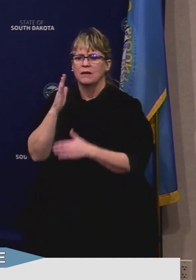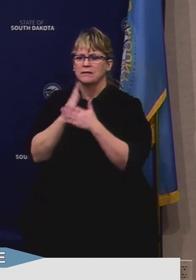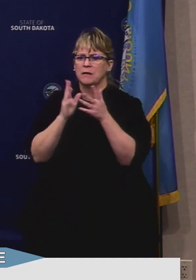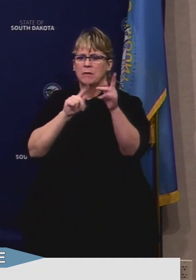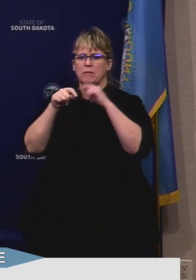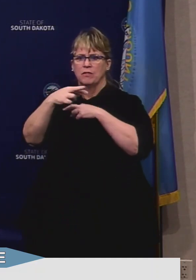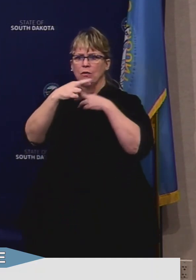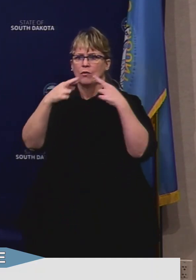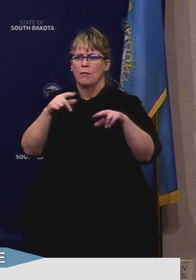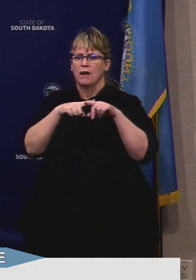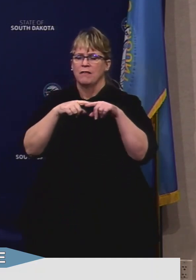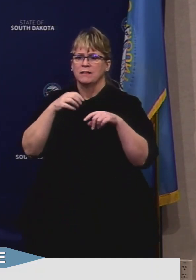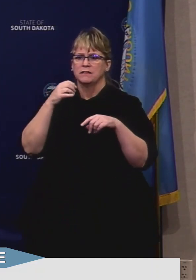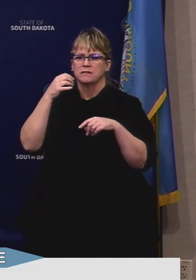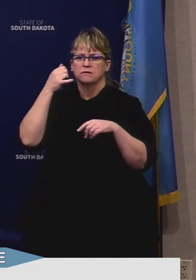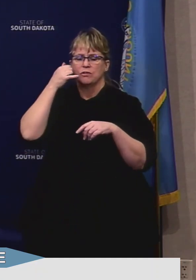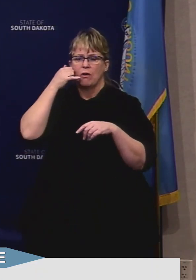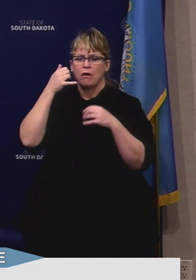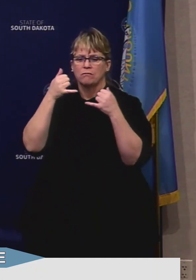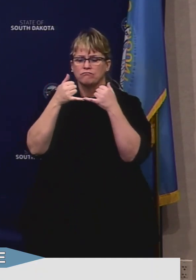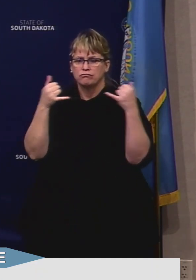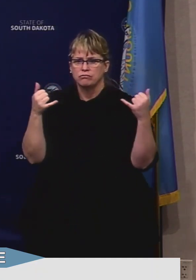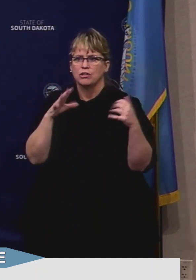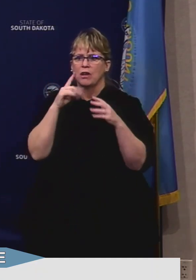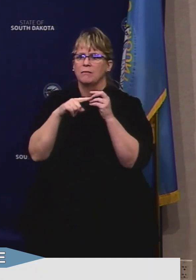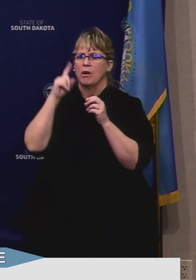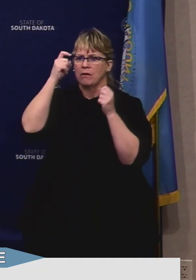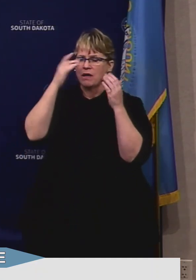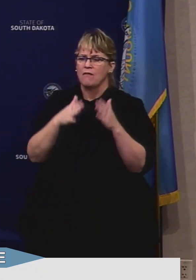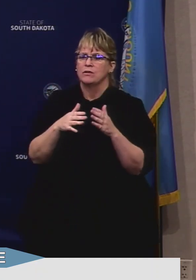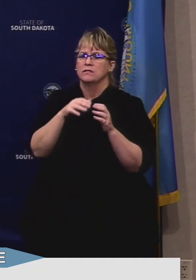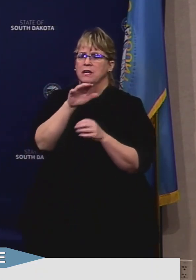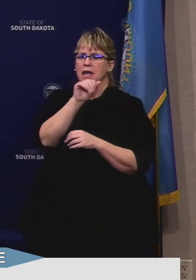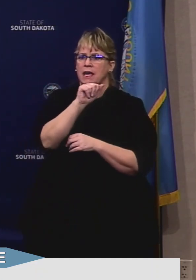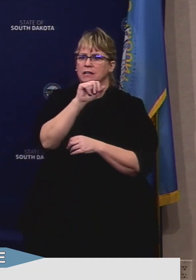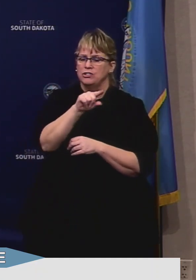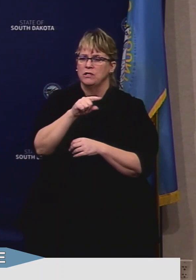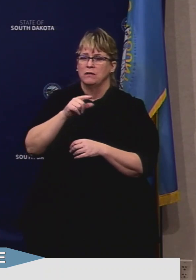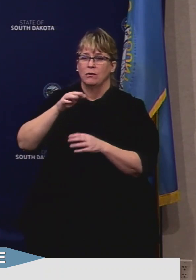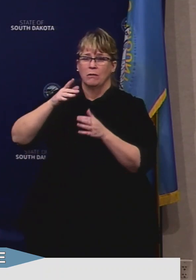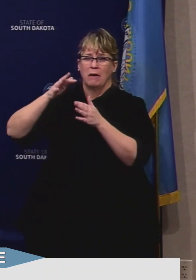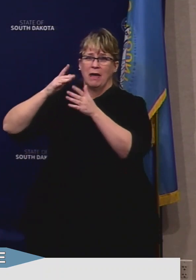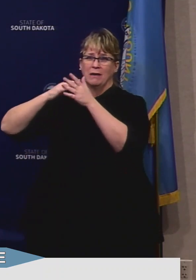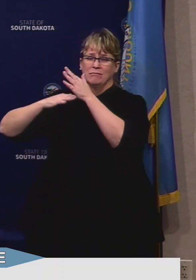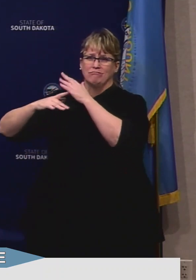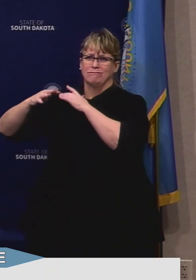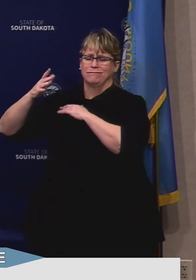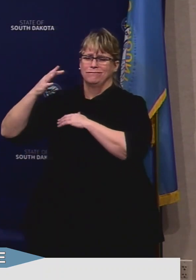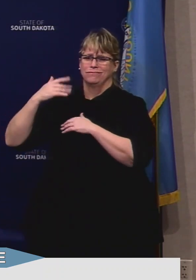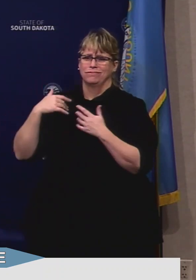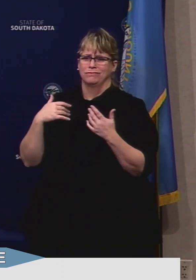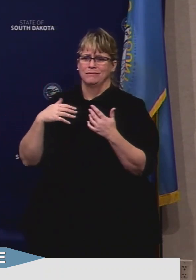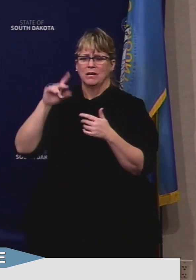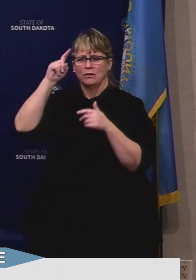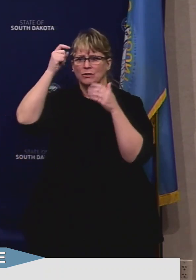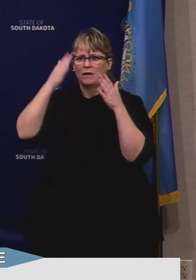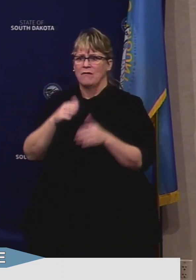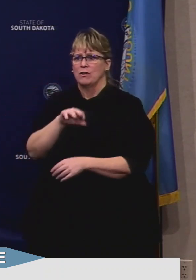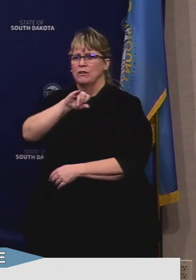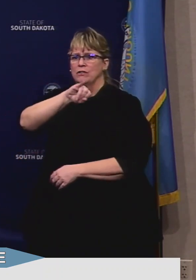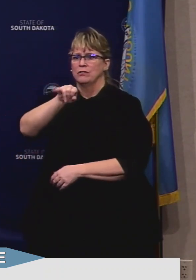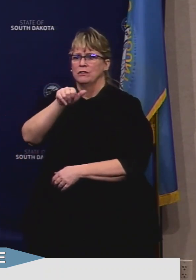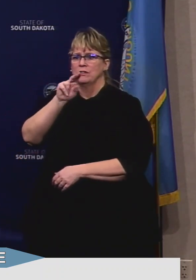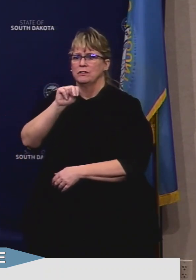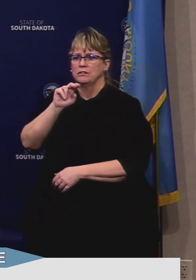room and on this call have covered governors and attorney generals dating back at least to Governor Janklow's